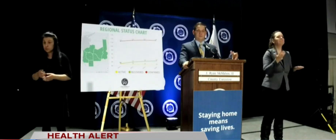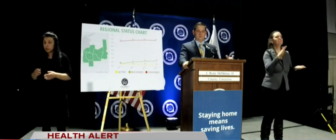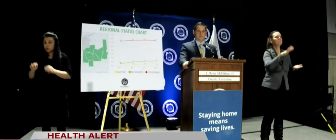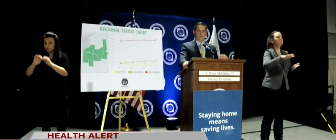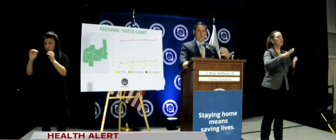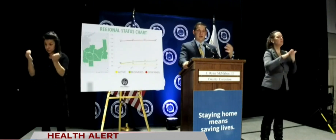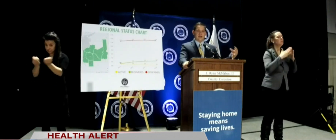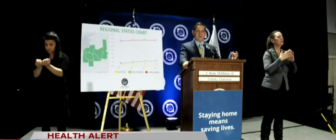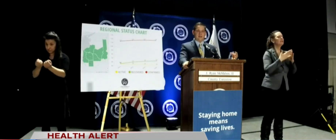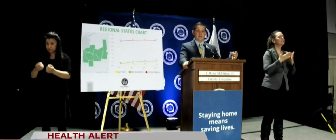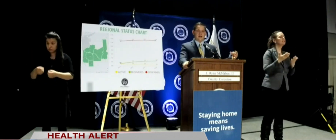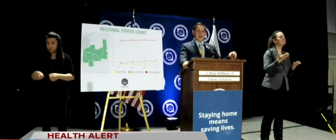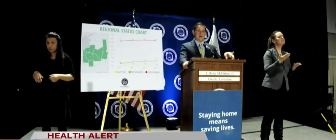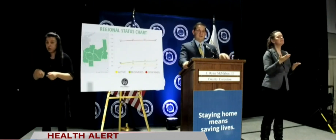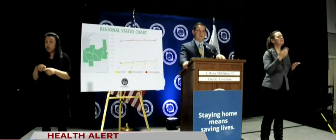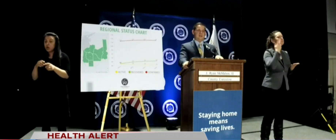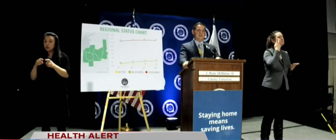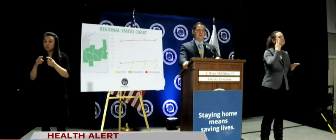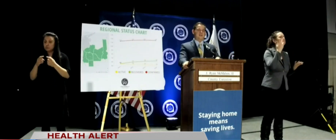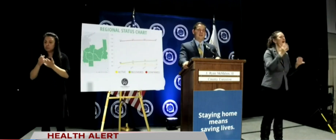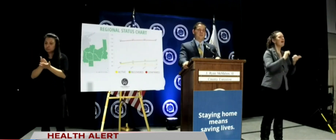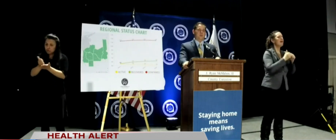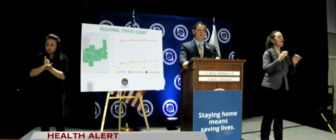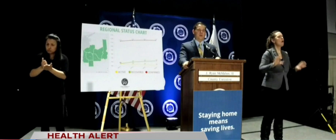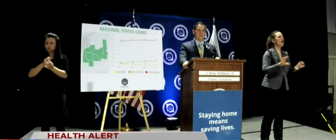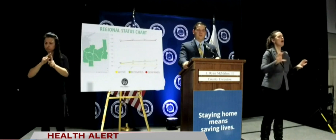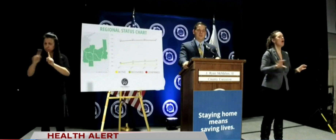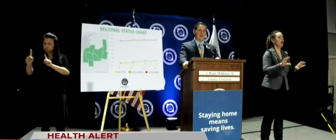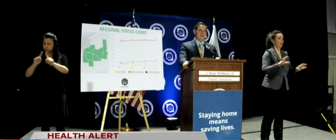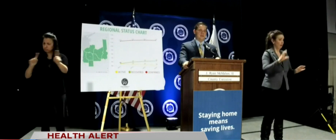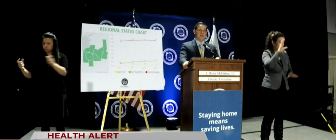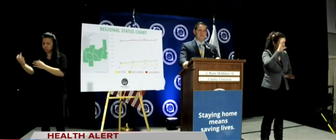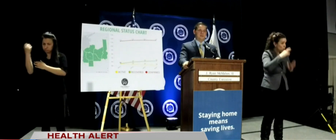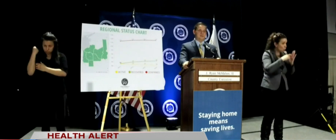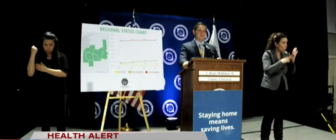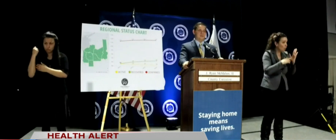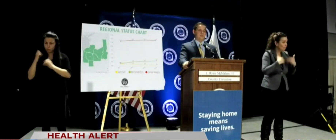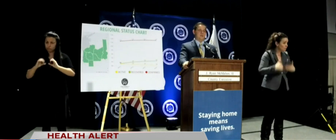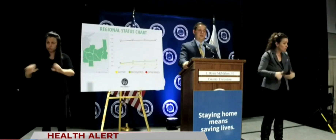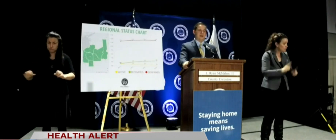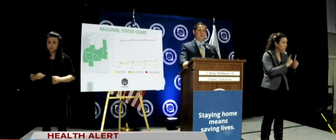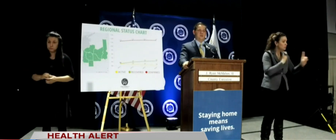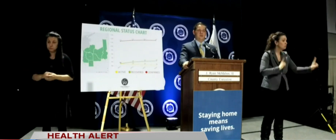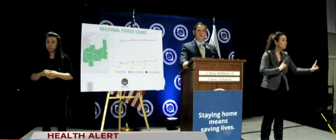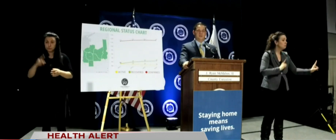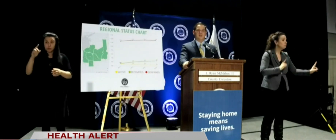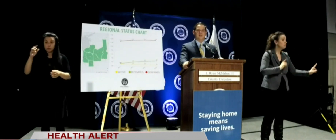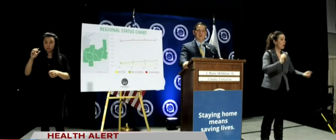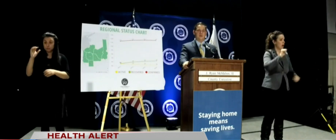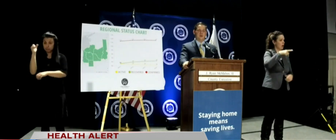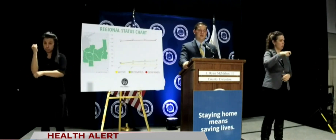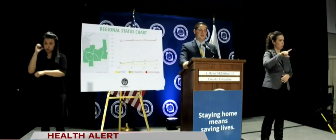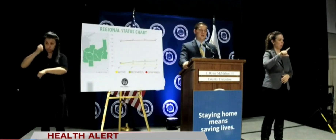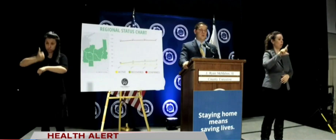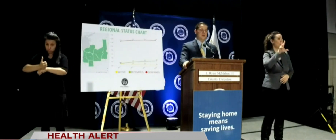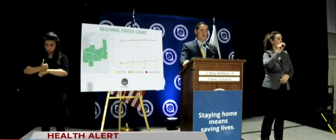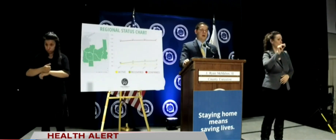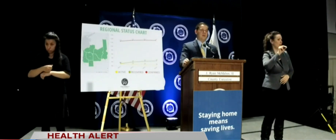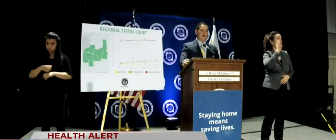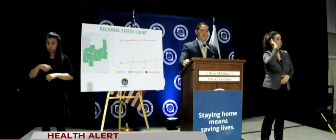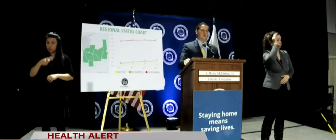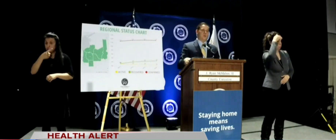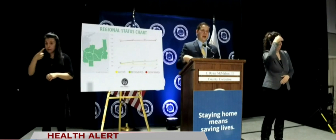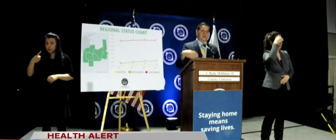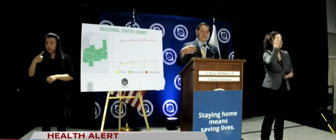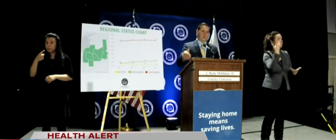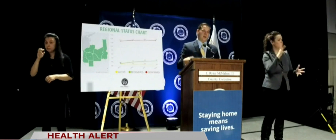effort. We had April 30th was the date, the president. April 29th was the original date, the governor. We came out with